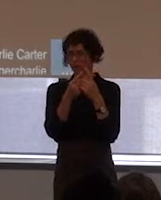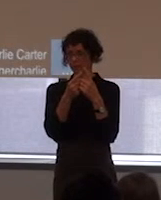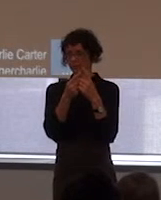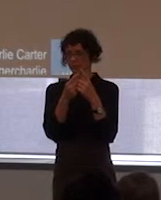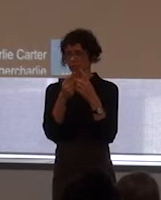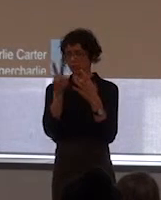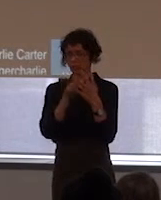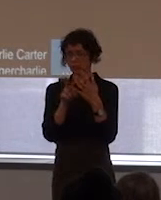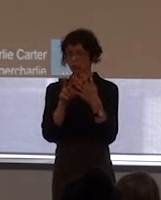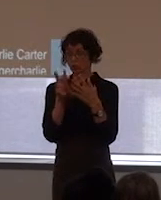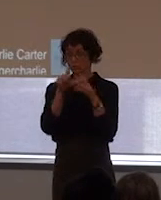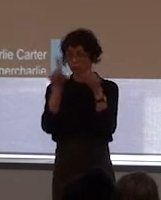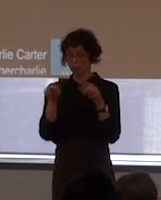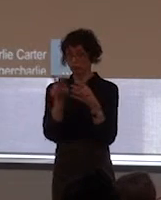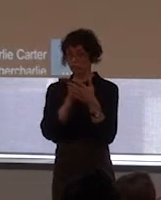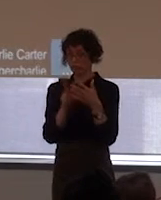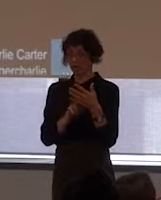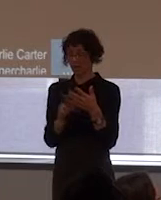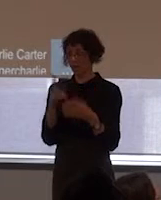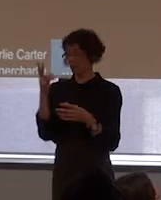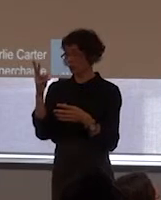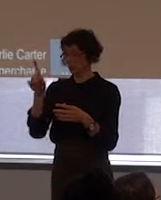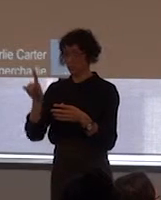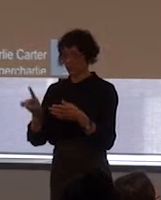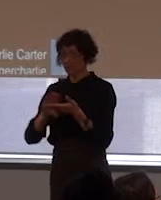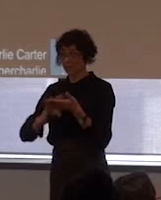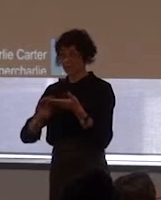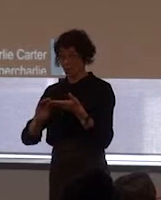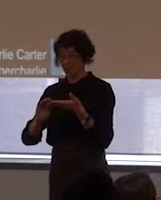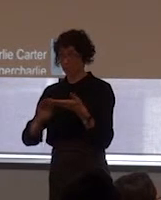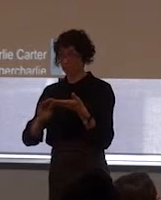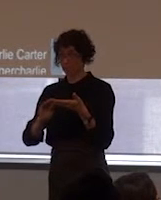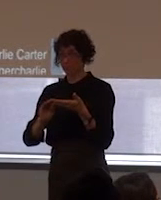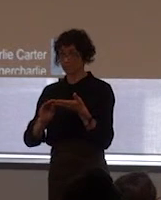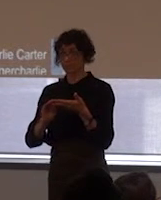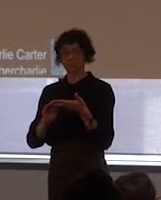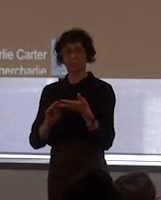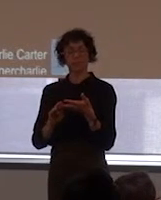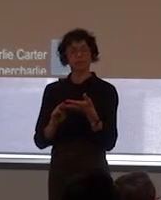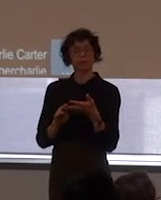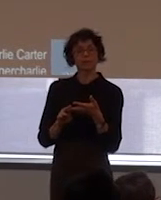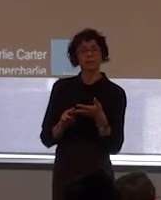costs, by the way, $2,000 roughly per user license. NVDA was, sorry?